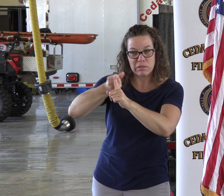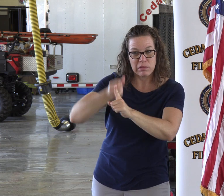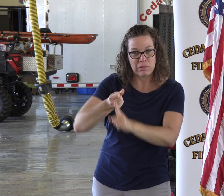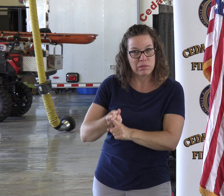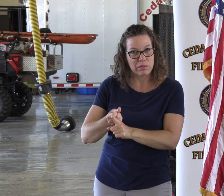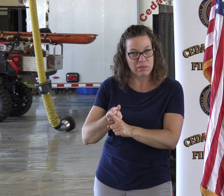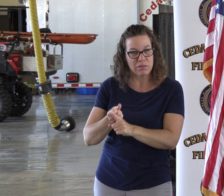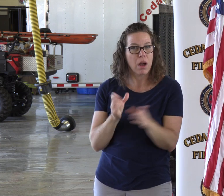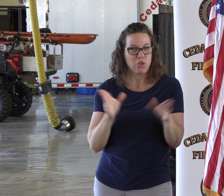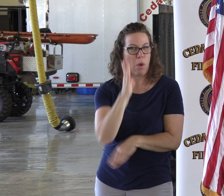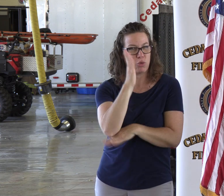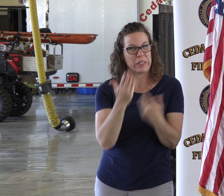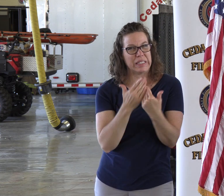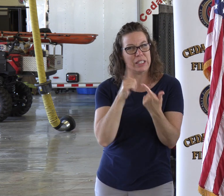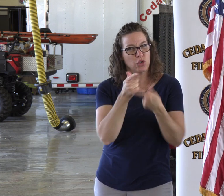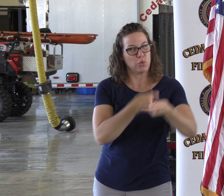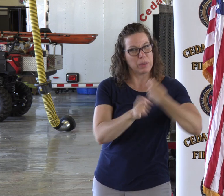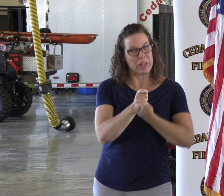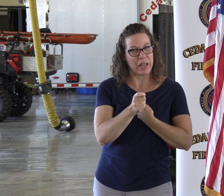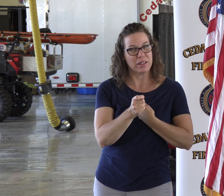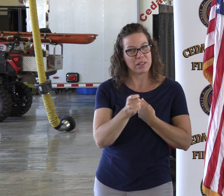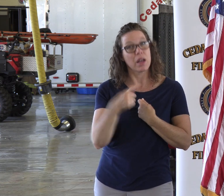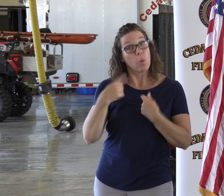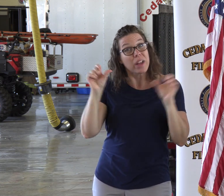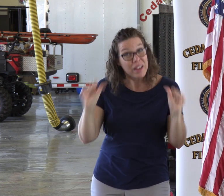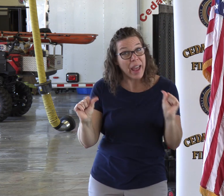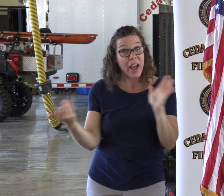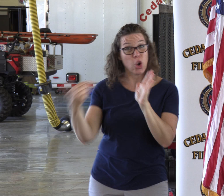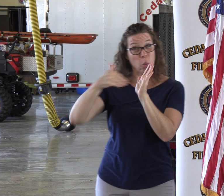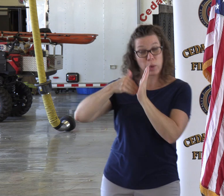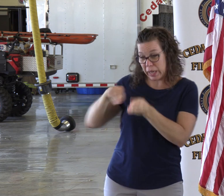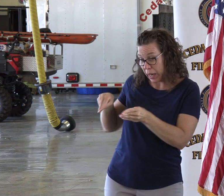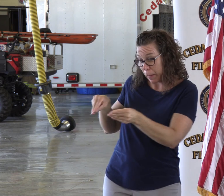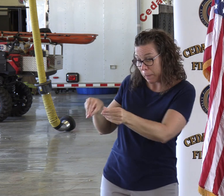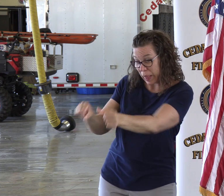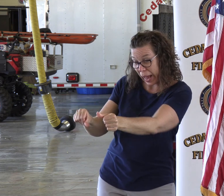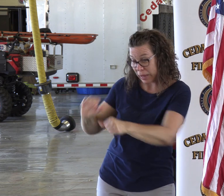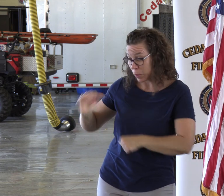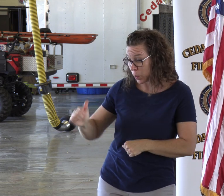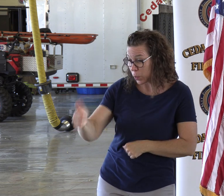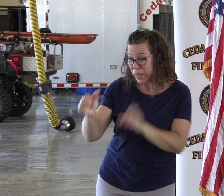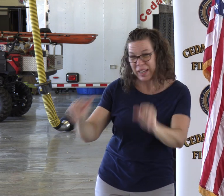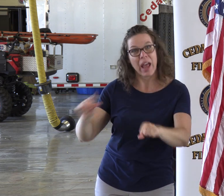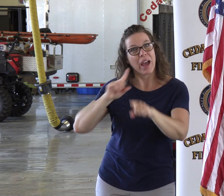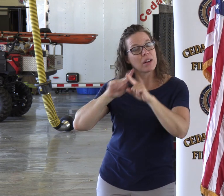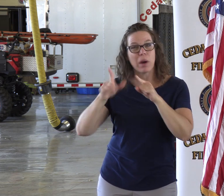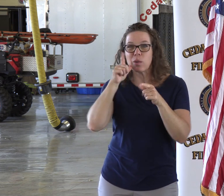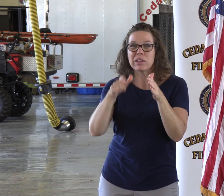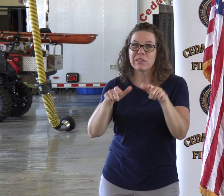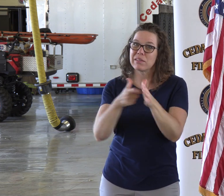than smaller trees. So you can replant, but it takes a long time to get to the benefits that the larger trees